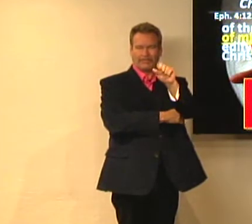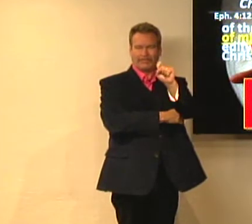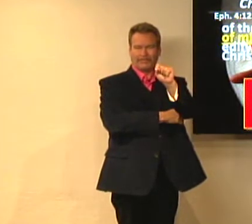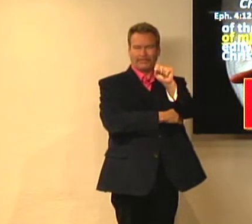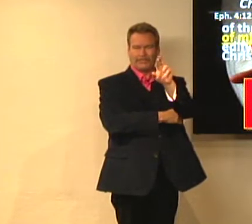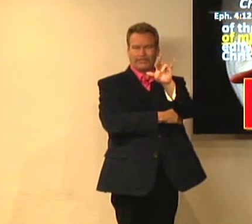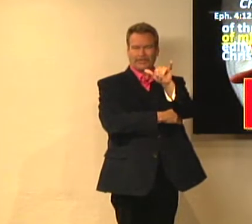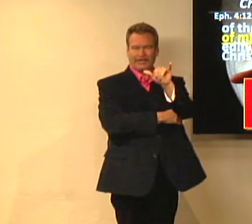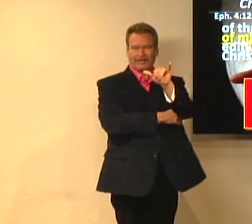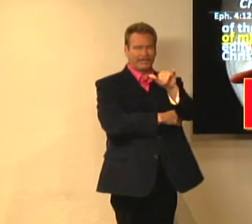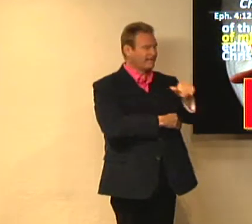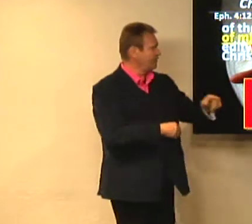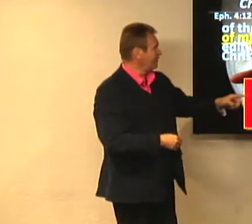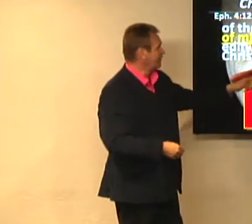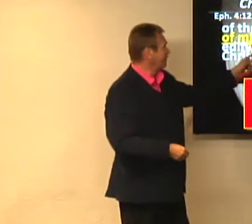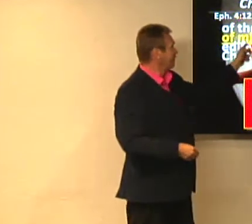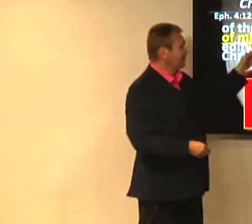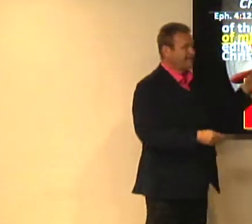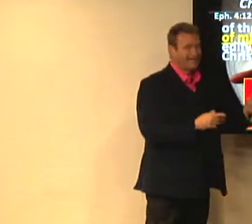The gifts that God has given is for the working of the ministry.